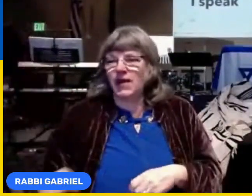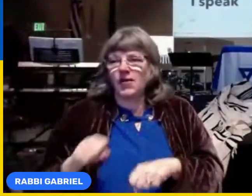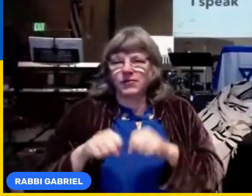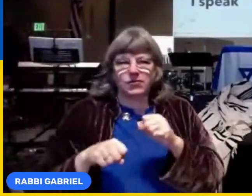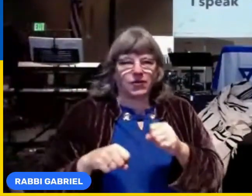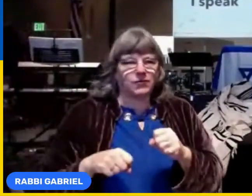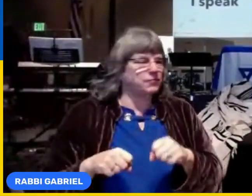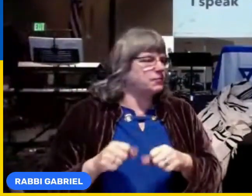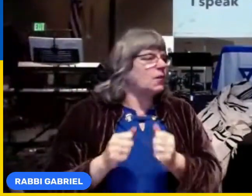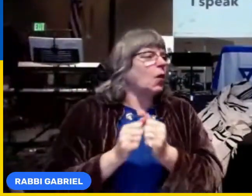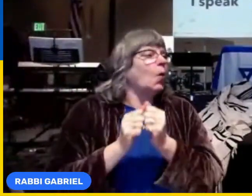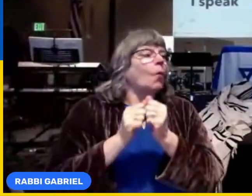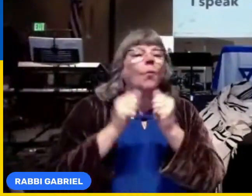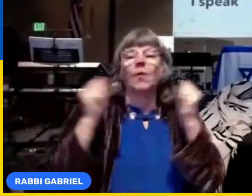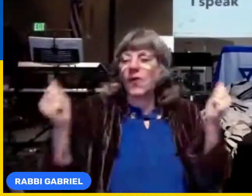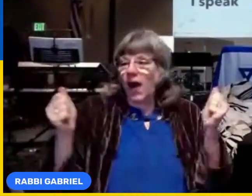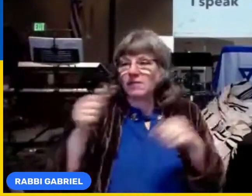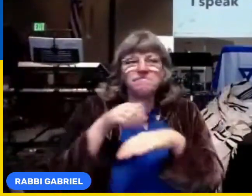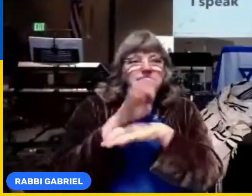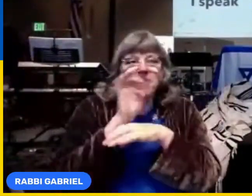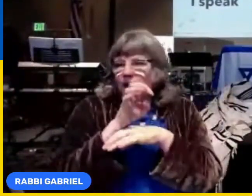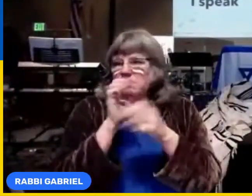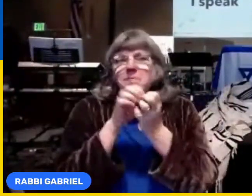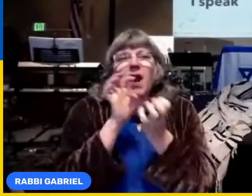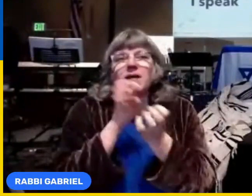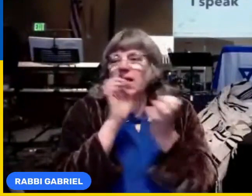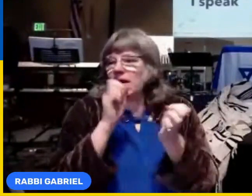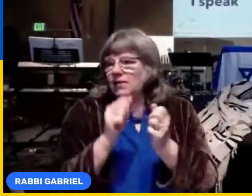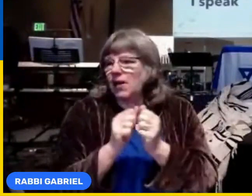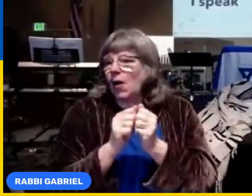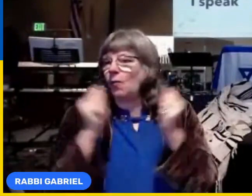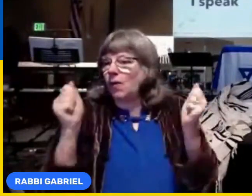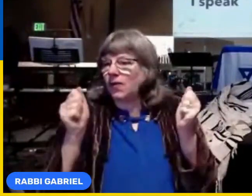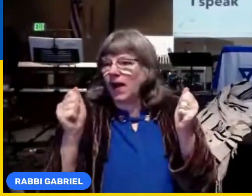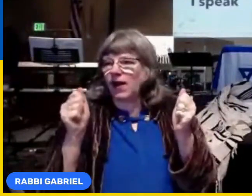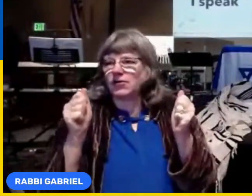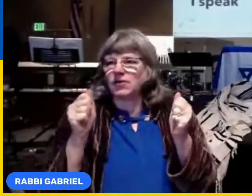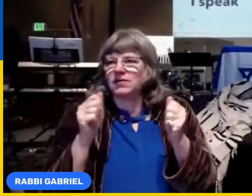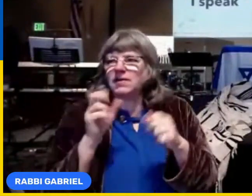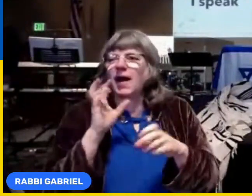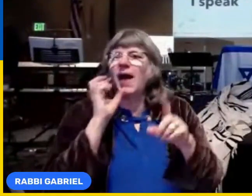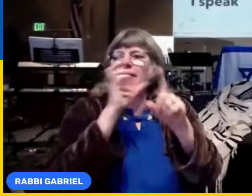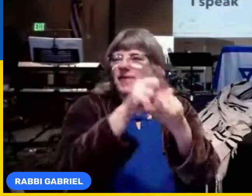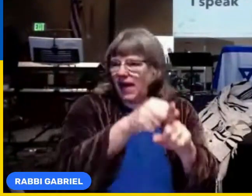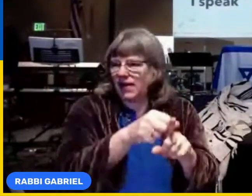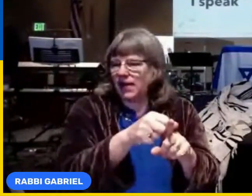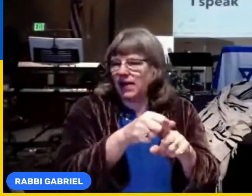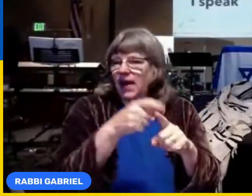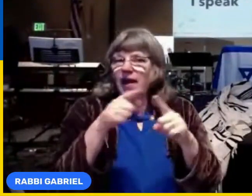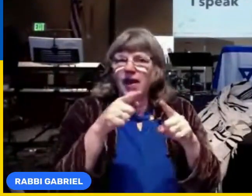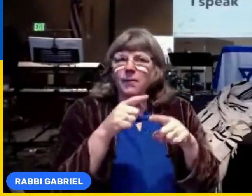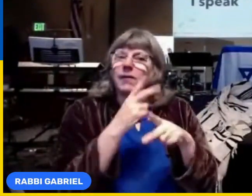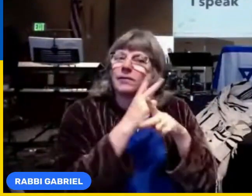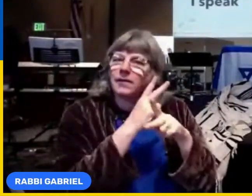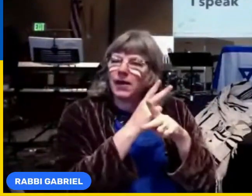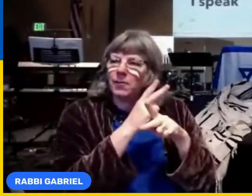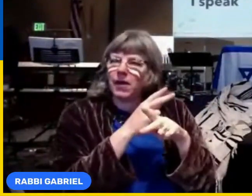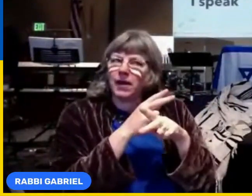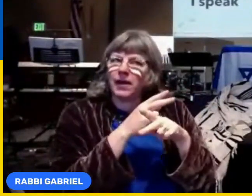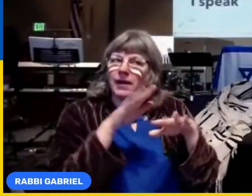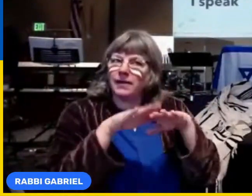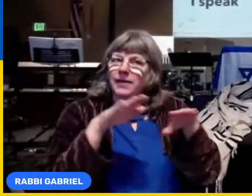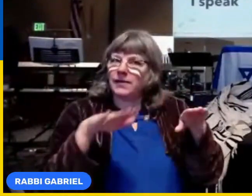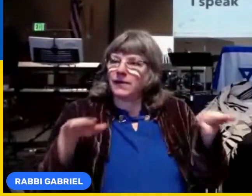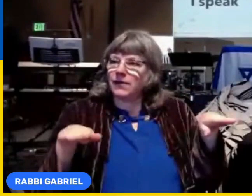without attacking, without barking, Jack was shepherding the children to stay in the place where they ought to stay.